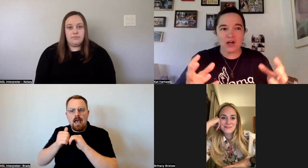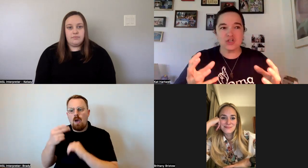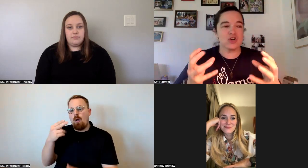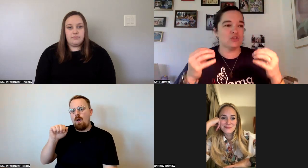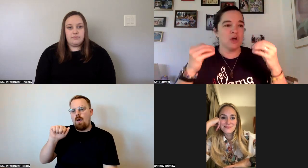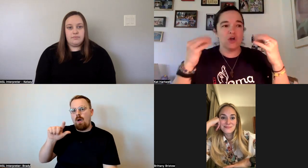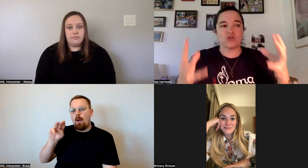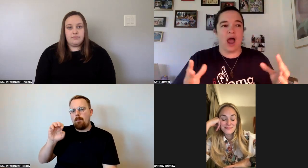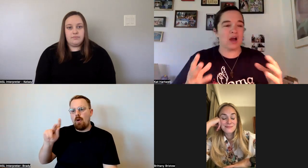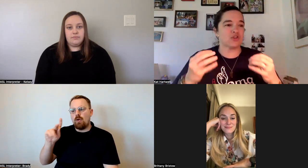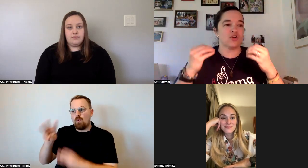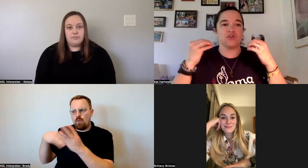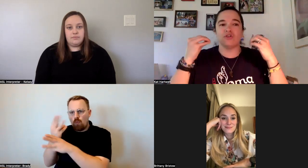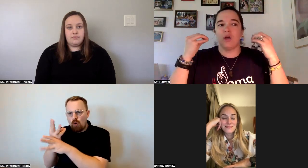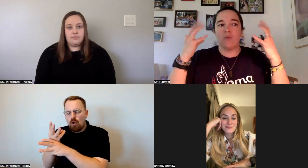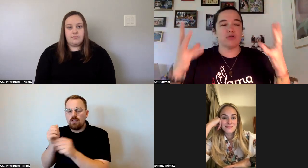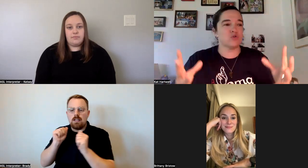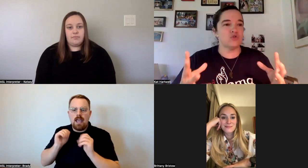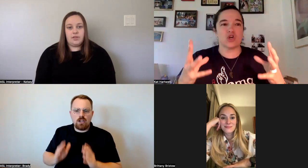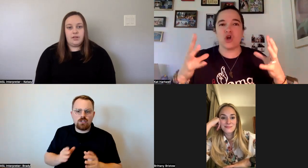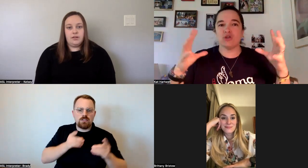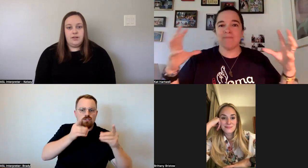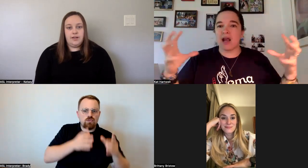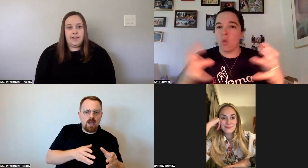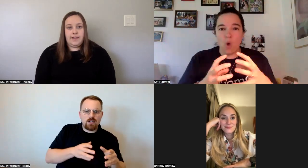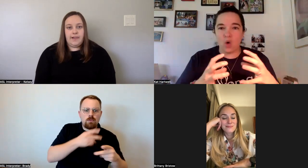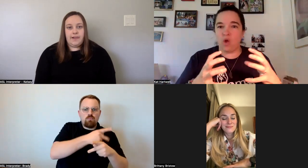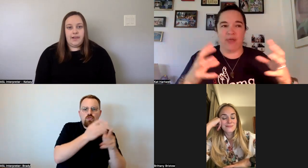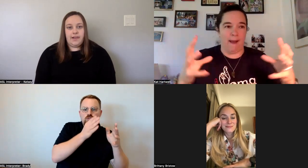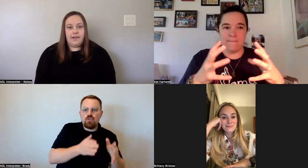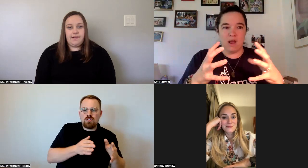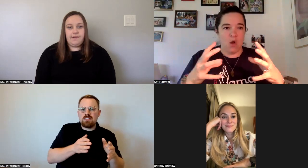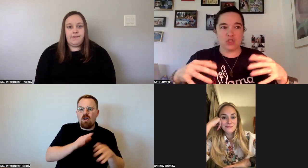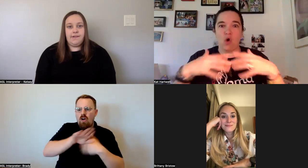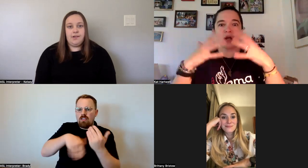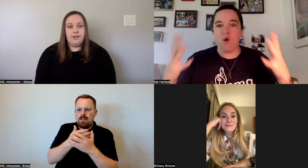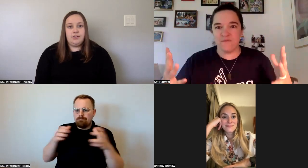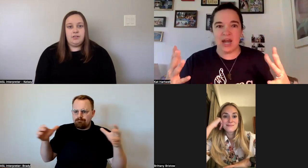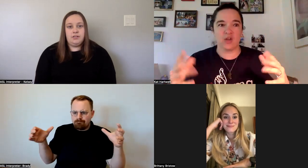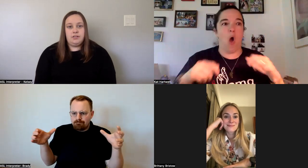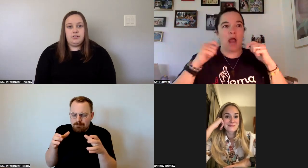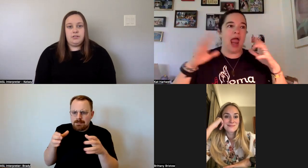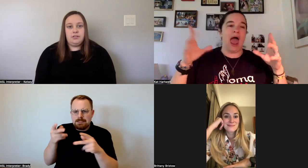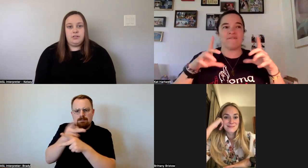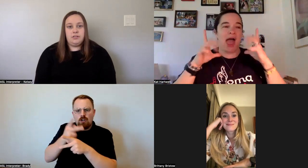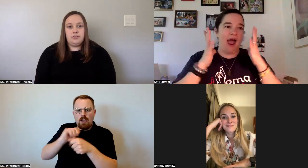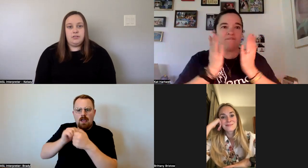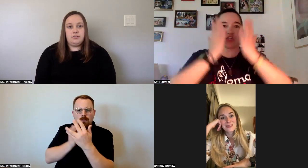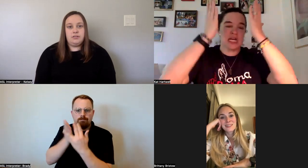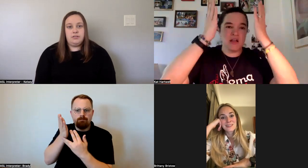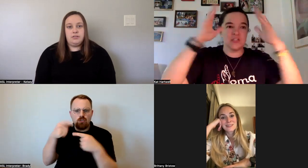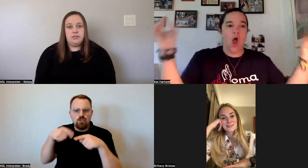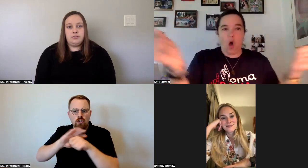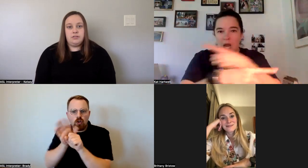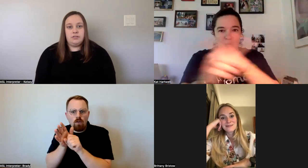the actors, directors, producers make a work with them during COVID. You know, okay, I have to have